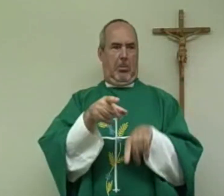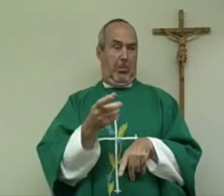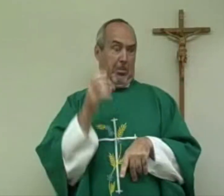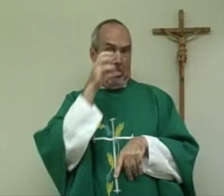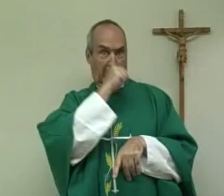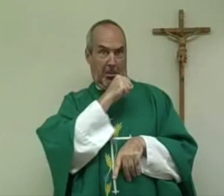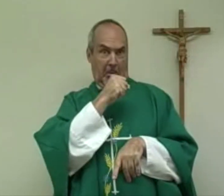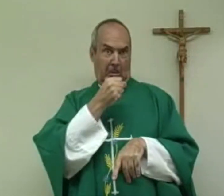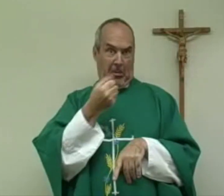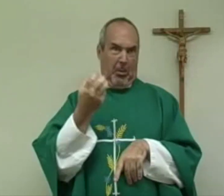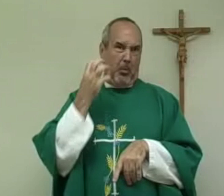pinch of salt.